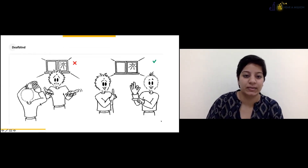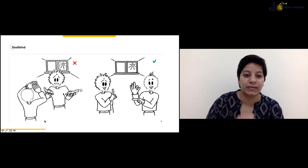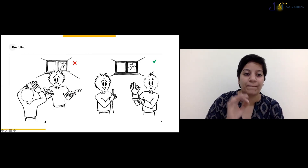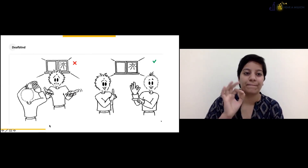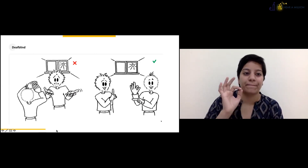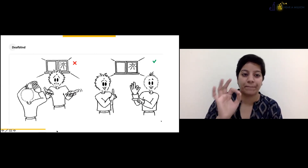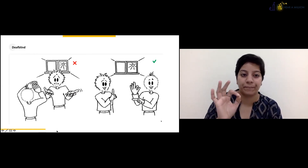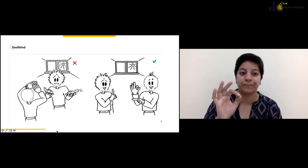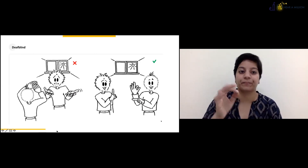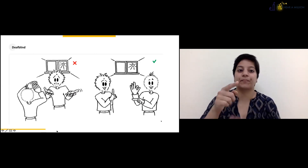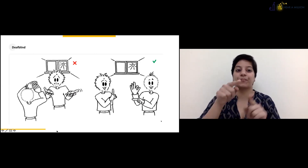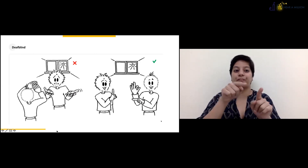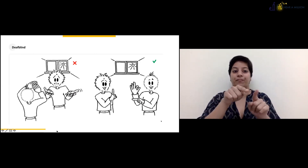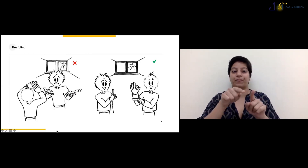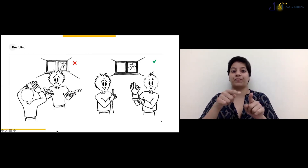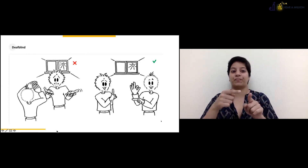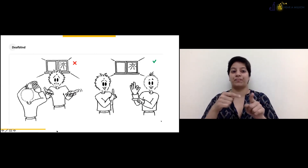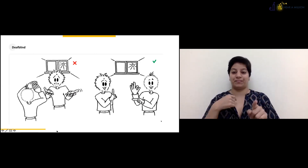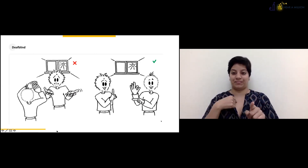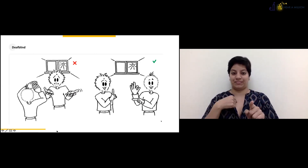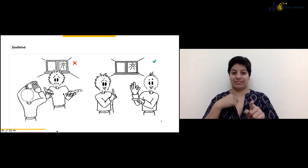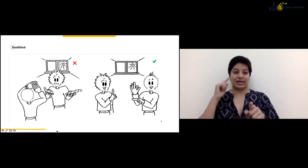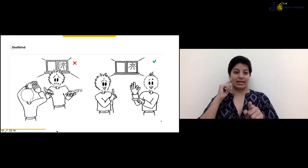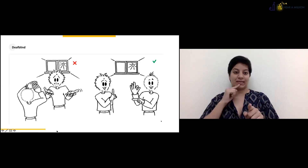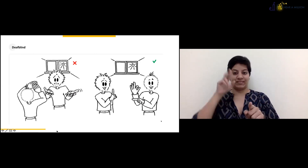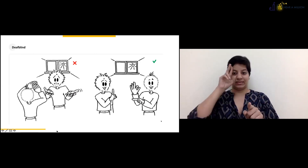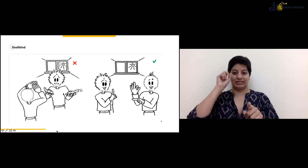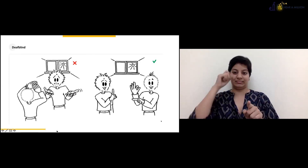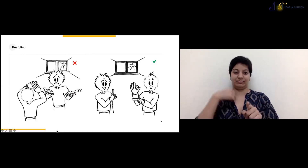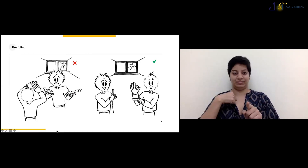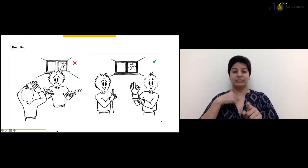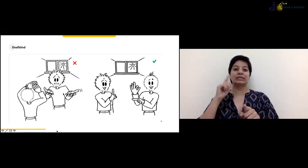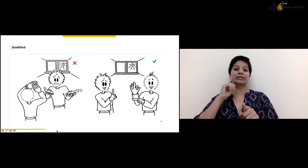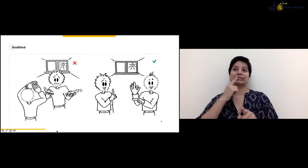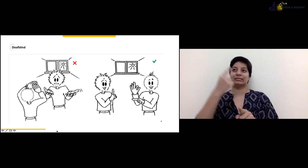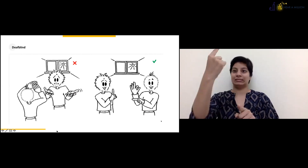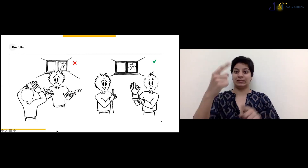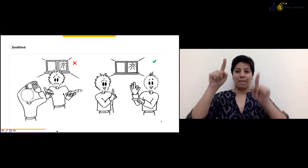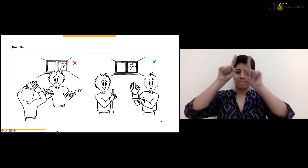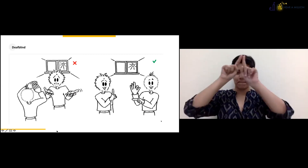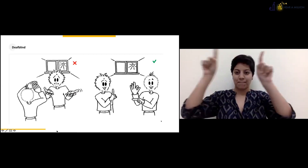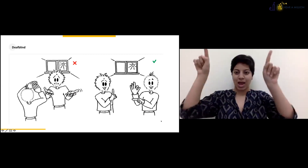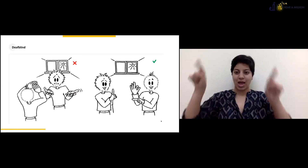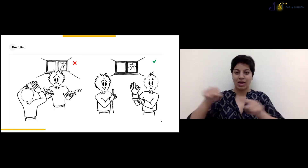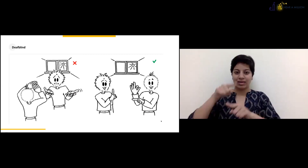focus. I cannot focus on that. Next slide. If you will see, for example, me,